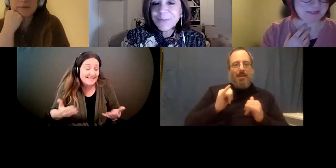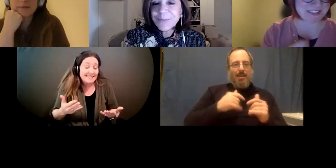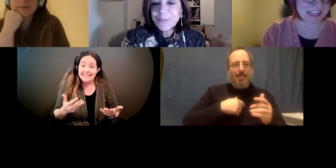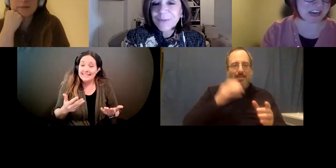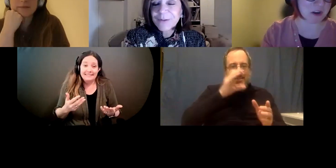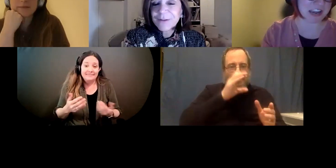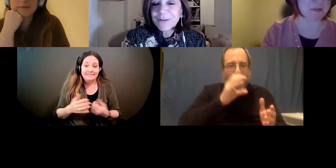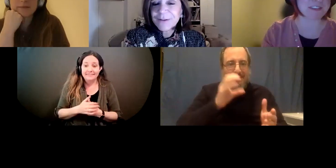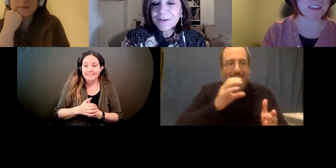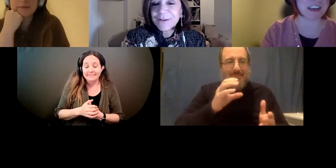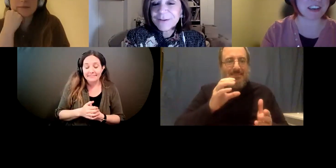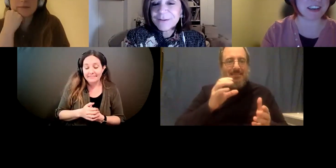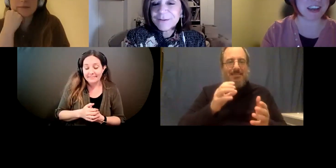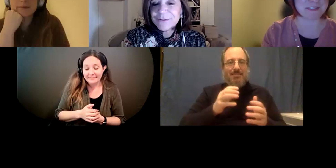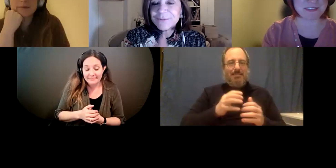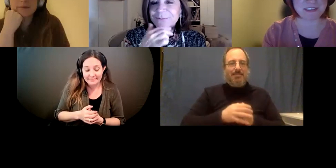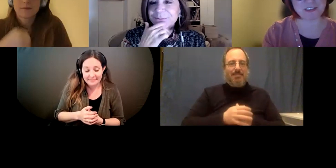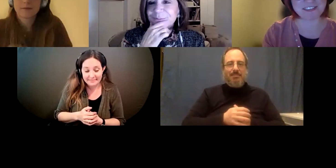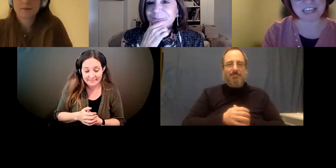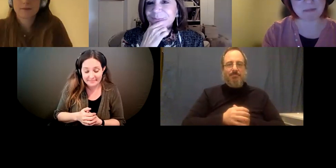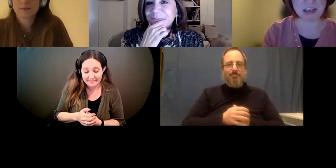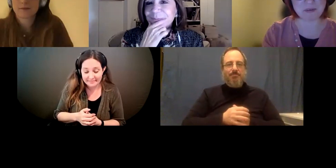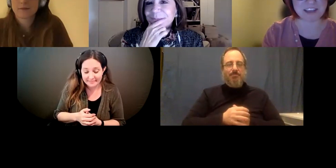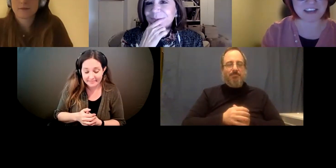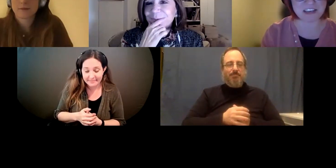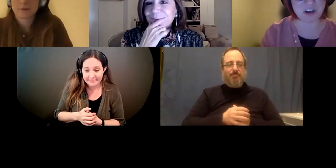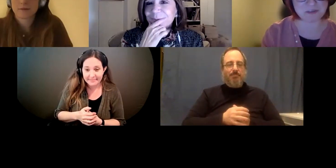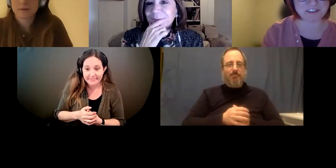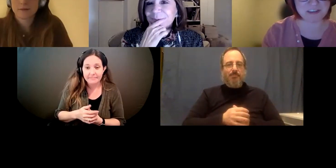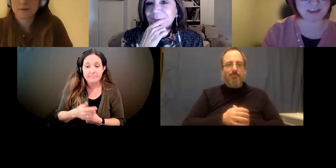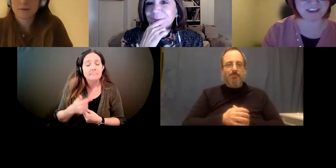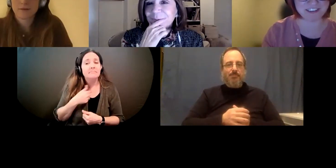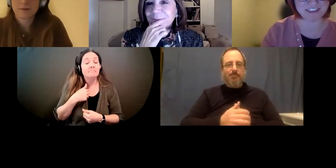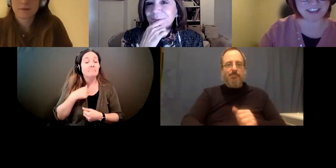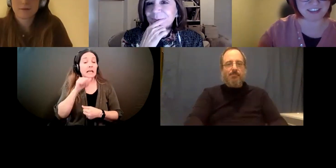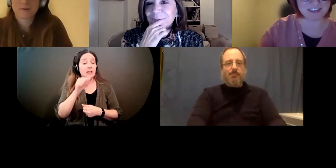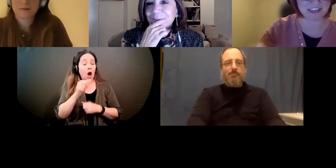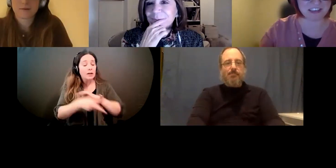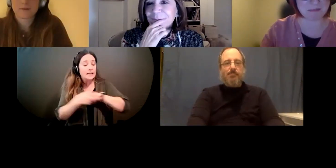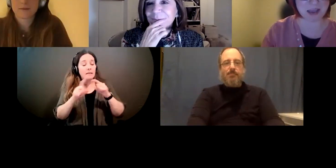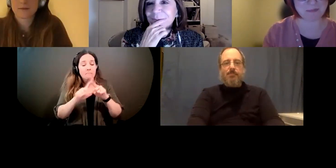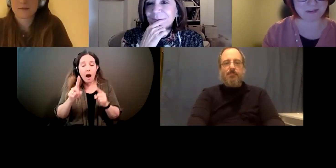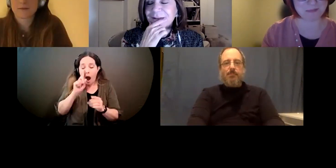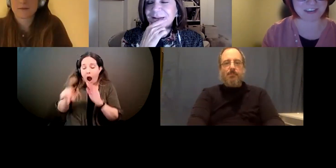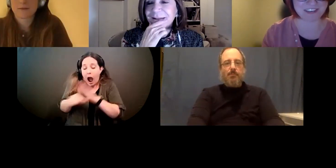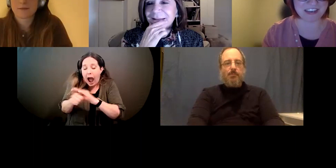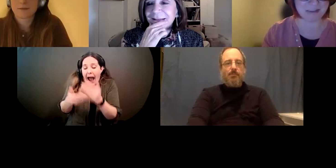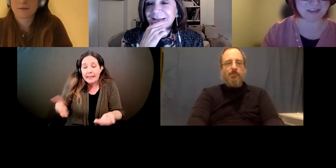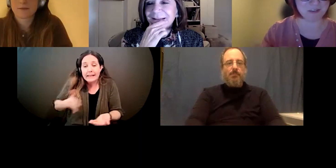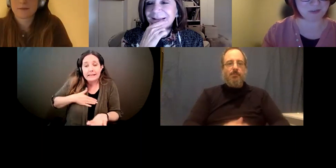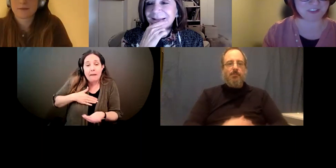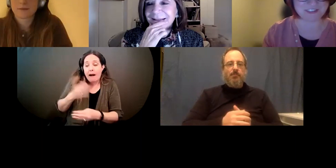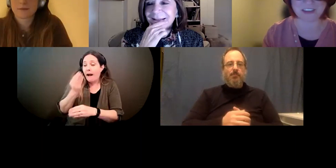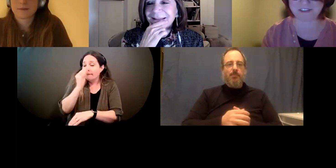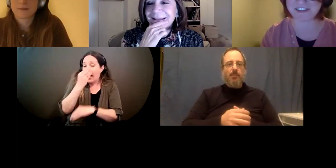I was digging. I was not stealing, but I was hiding objects in my garden and then digging them up and pretending I